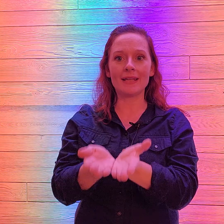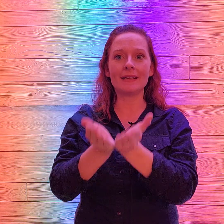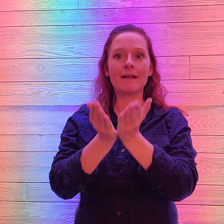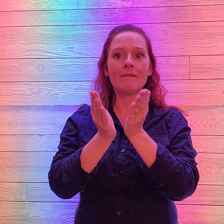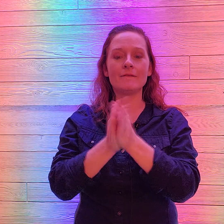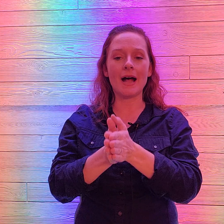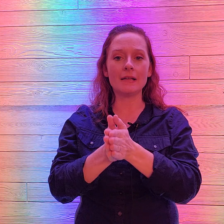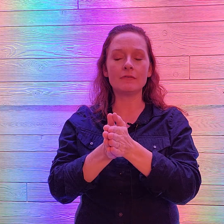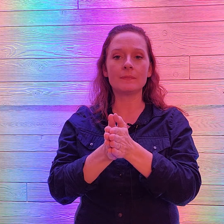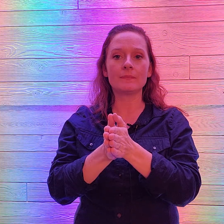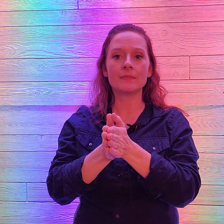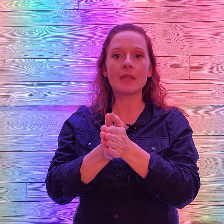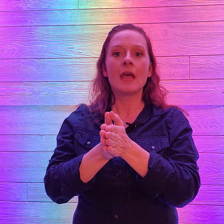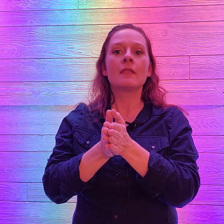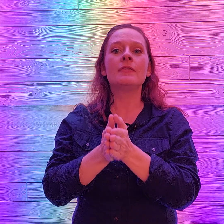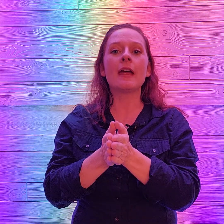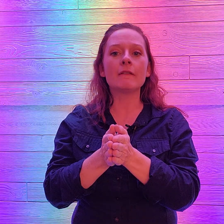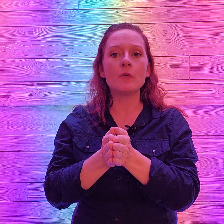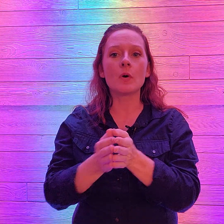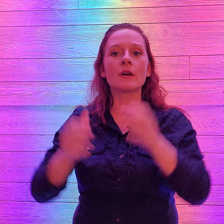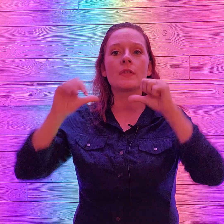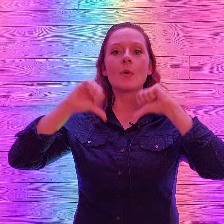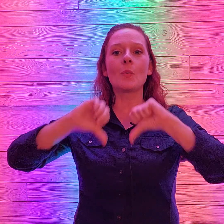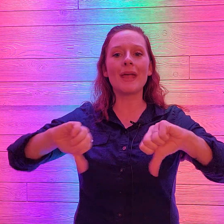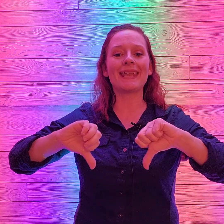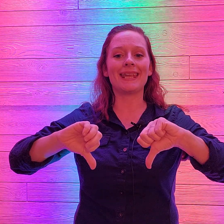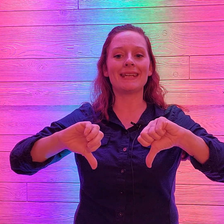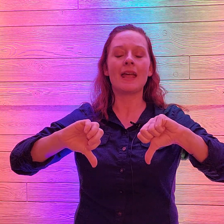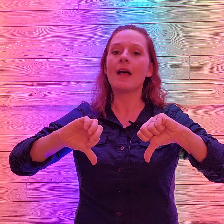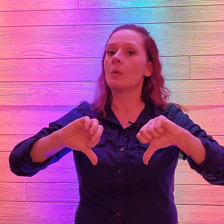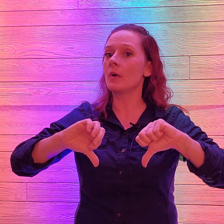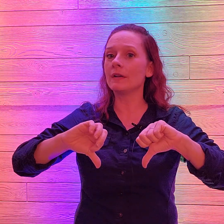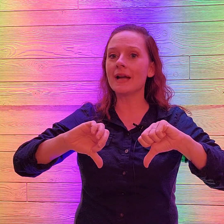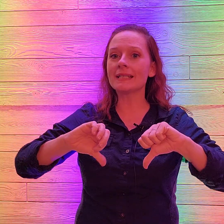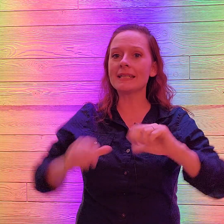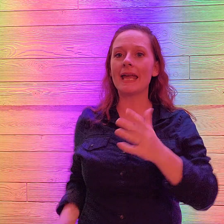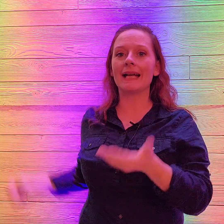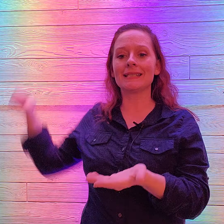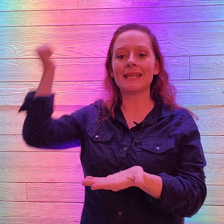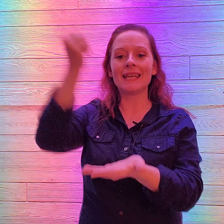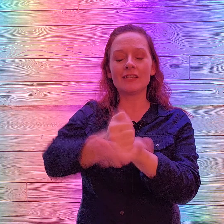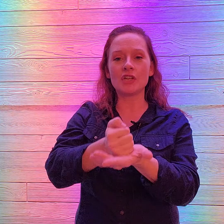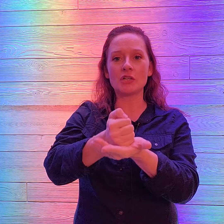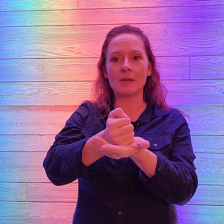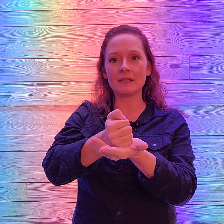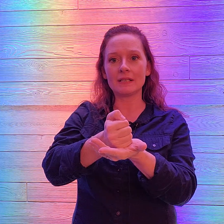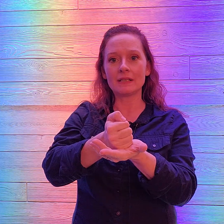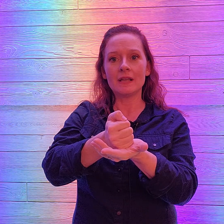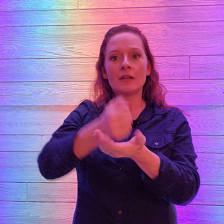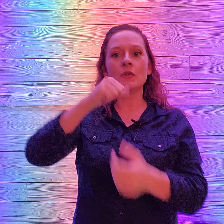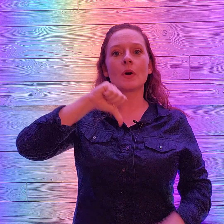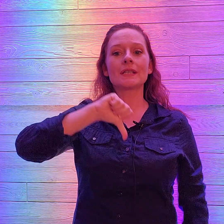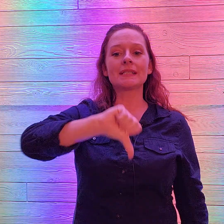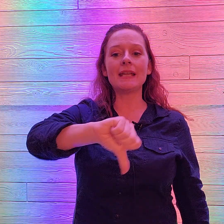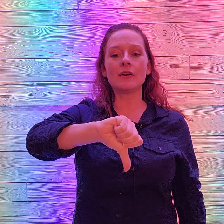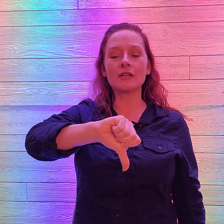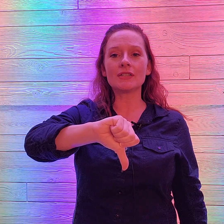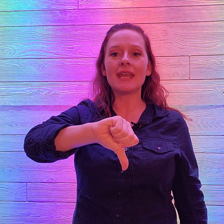Psalm 1:5. Therefore, the wicked will not stand in the judgment, nor sinners in